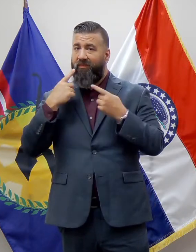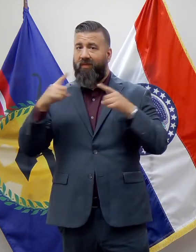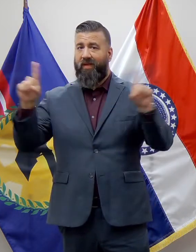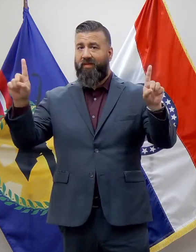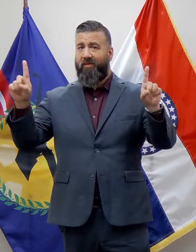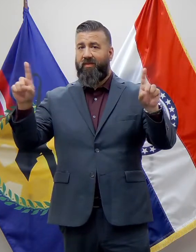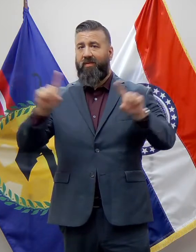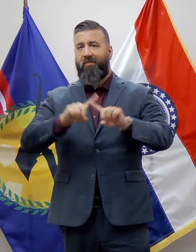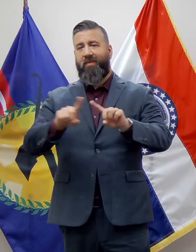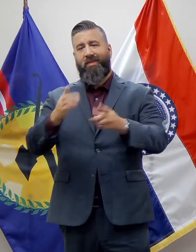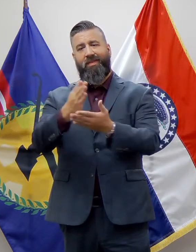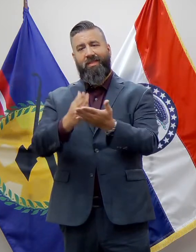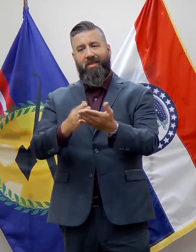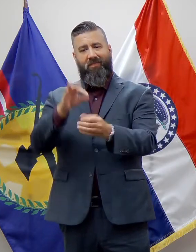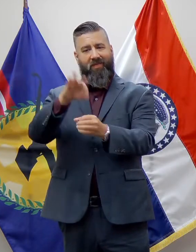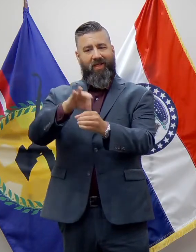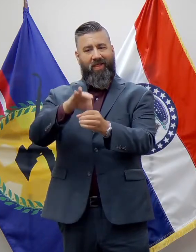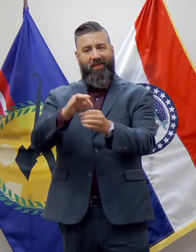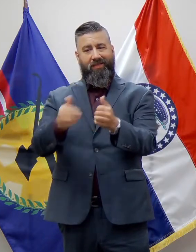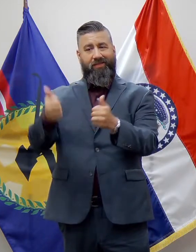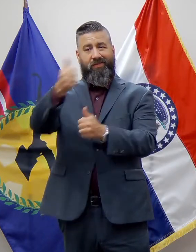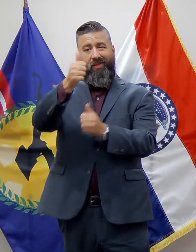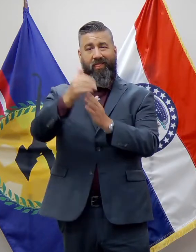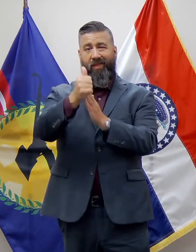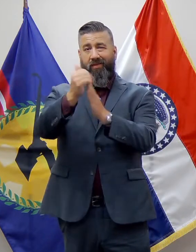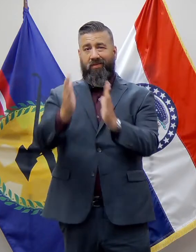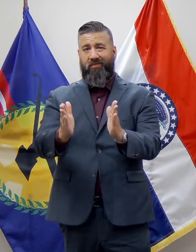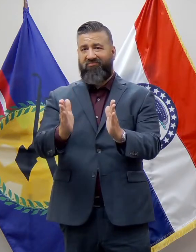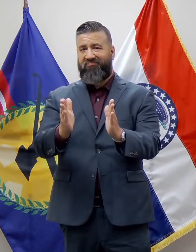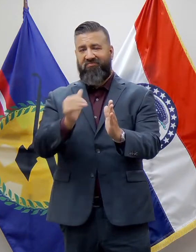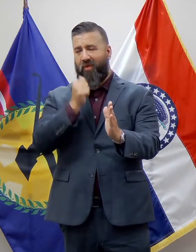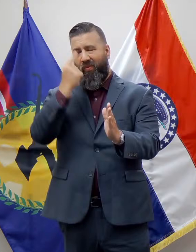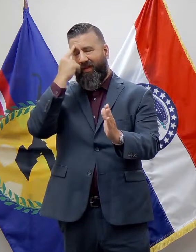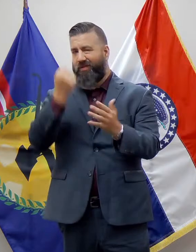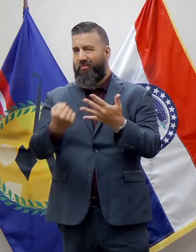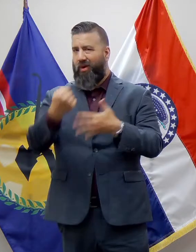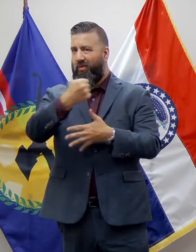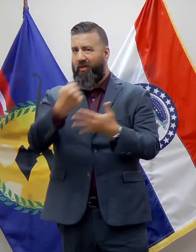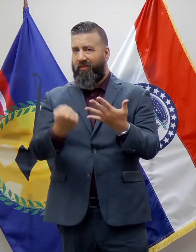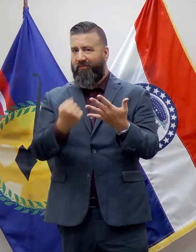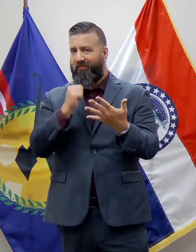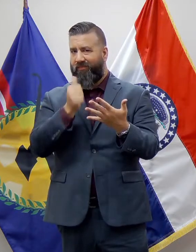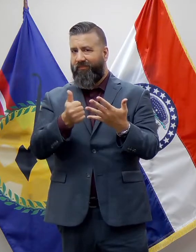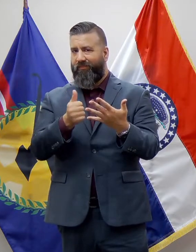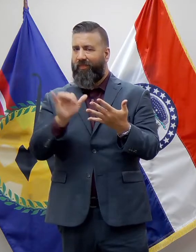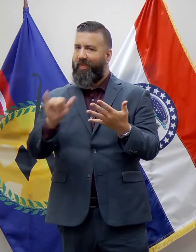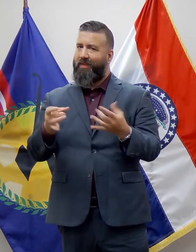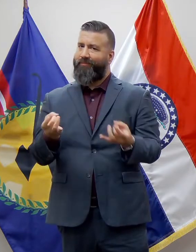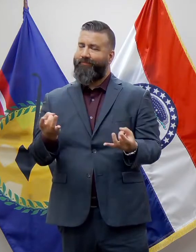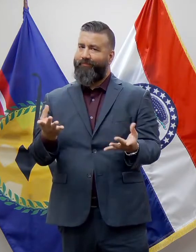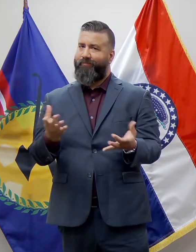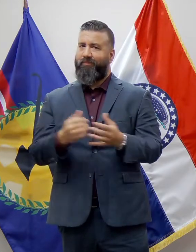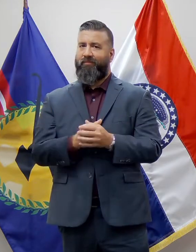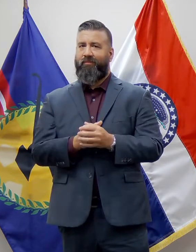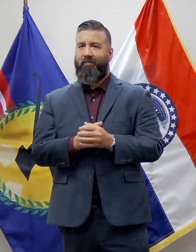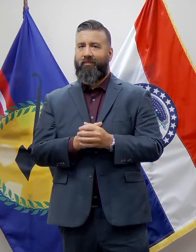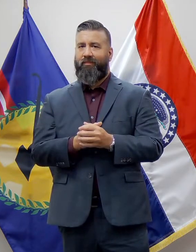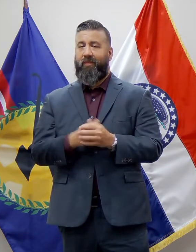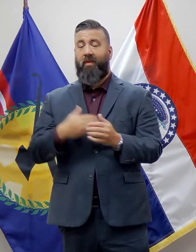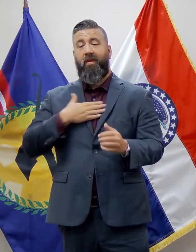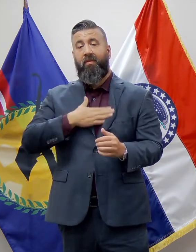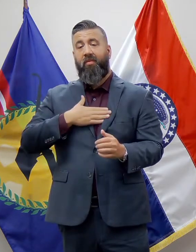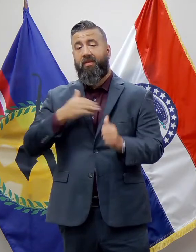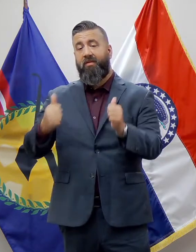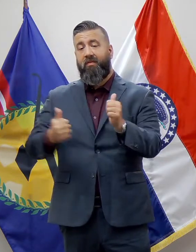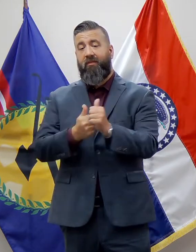but some of our elected leaders do not see it as a priority, and that's a real shame. Please follow the advice of the